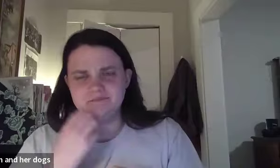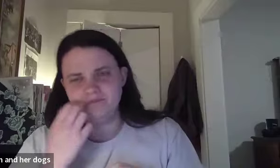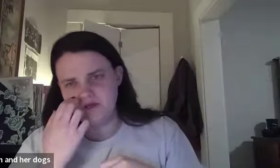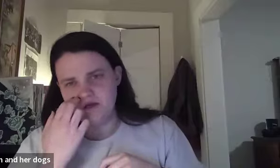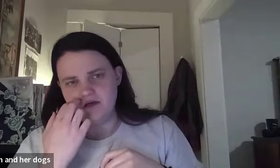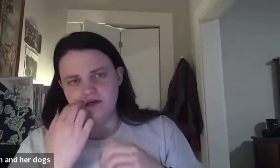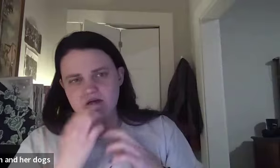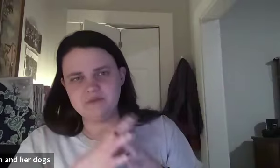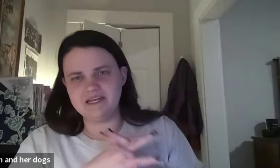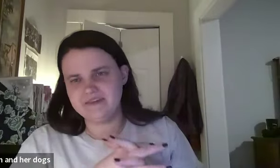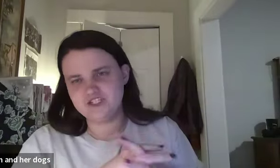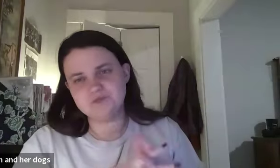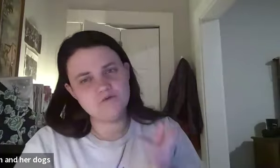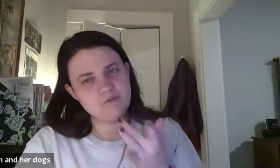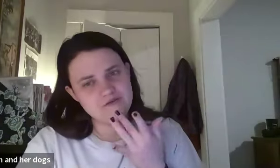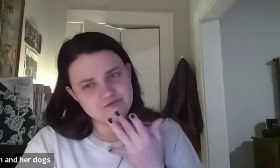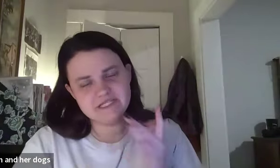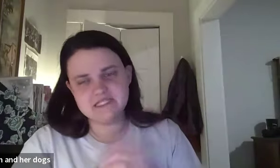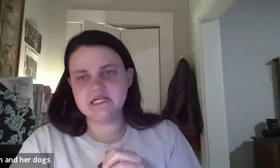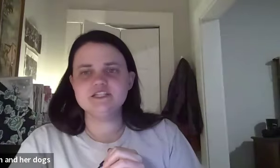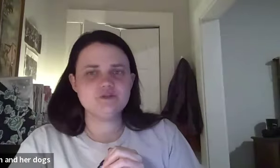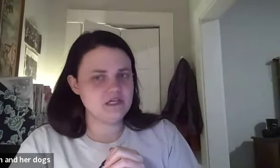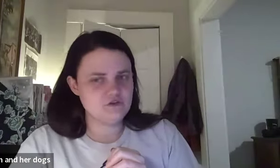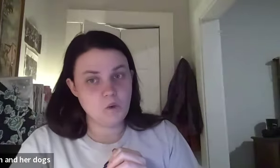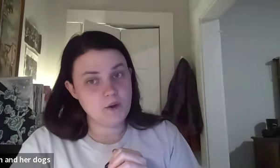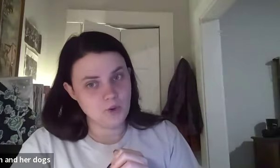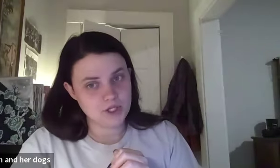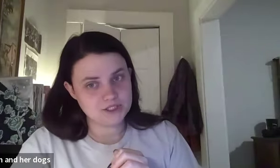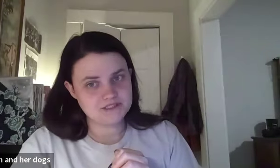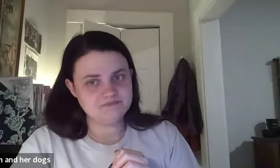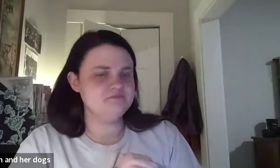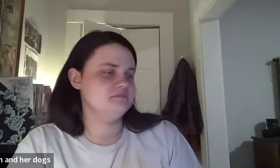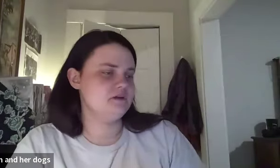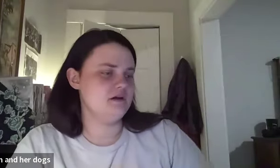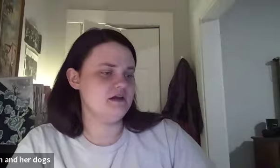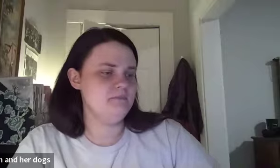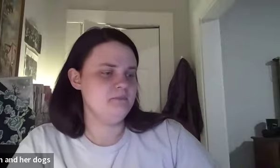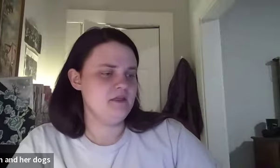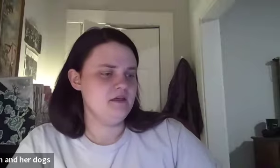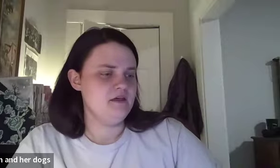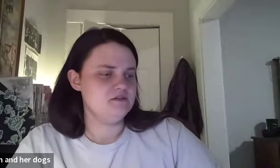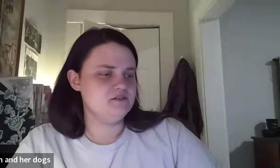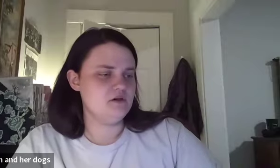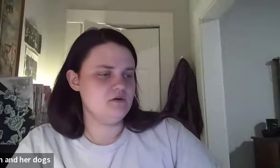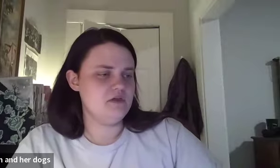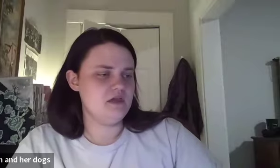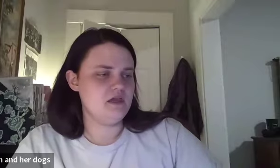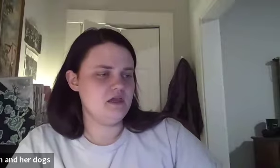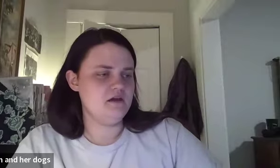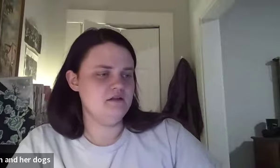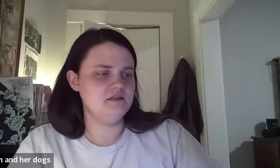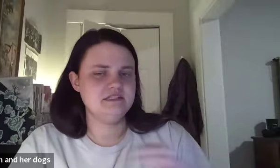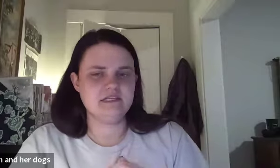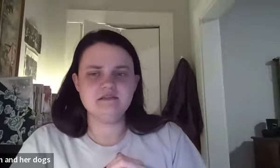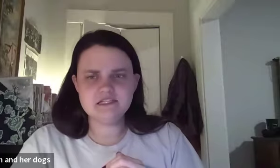bit. But again, that's just more of a preference. So either one works. All right. So then let's see. Let's